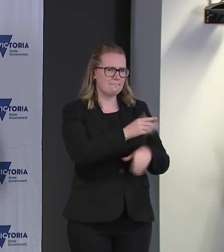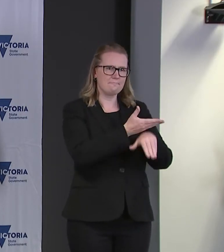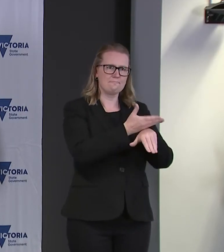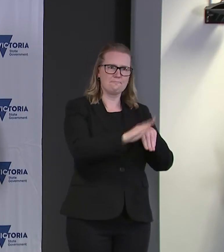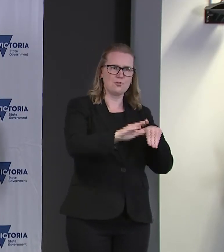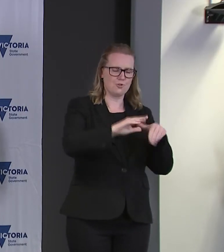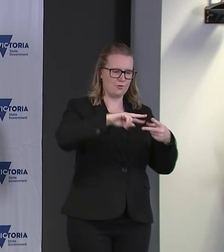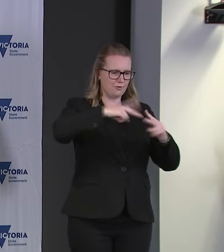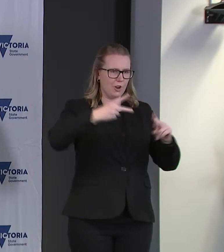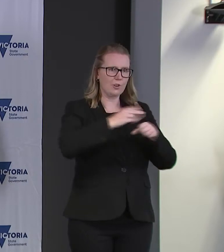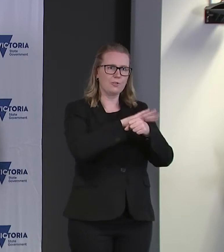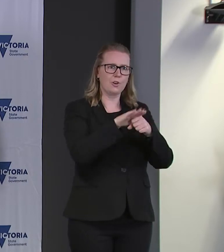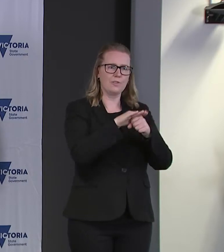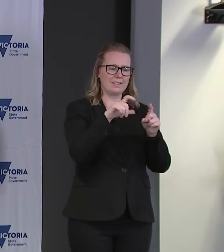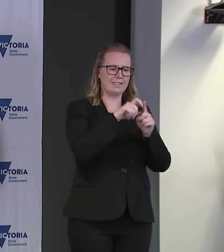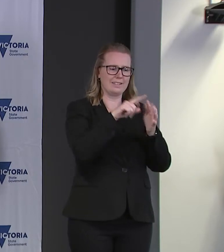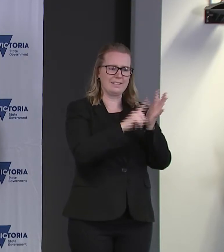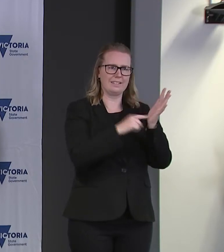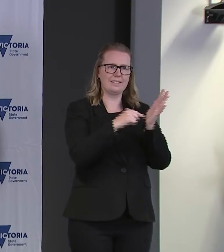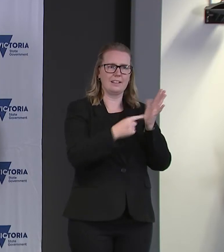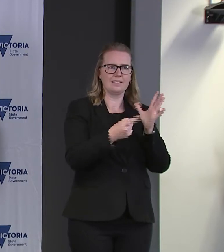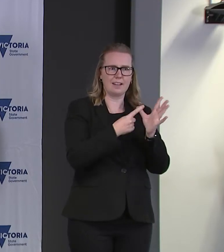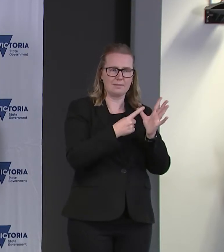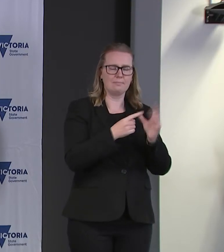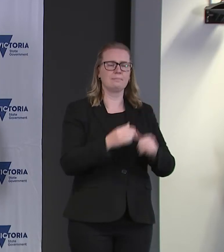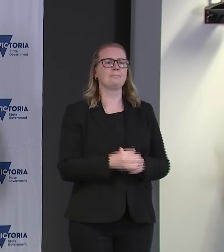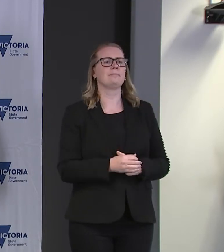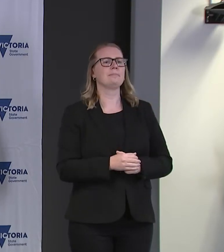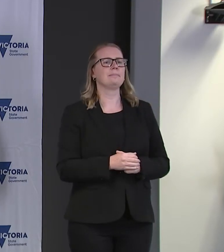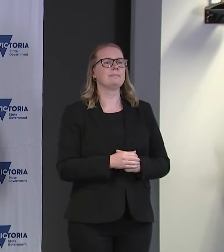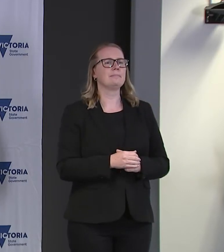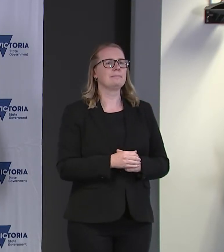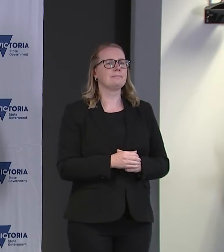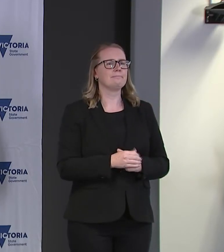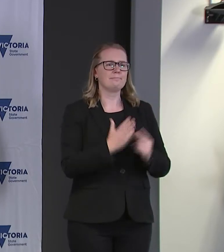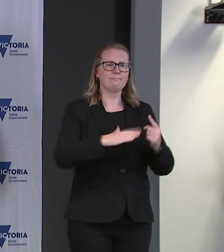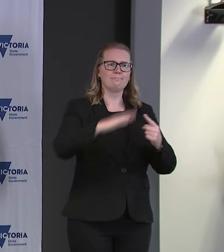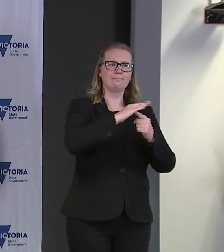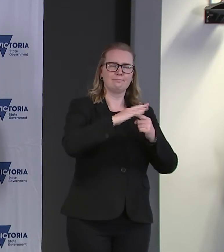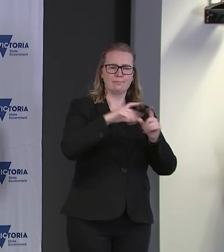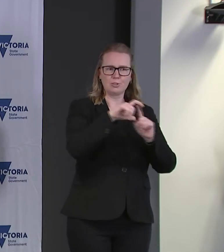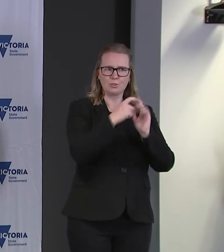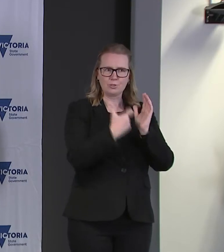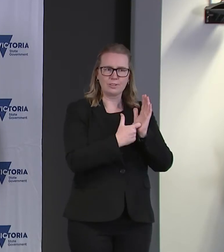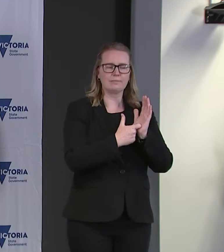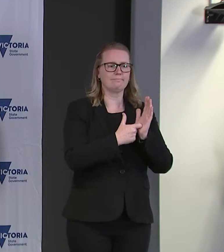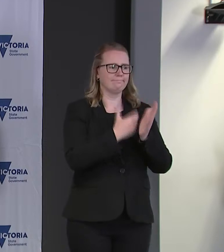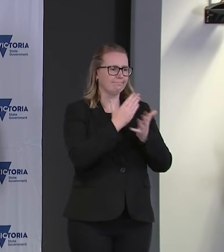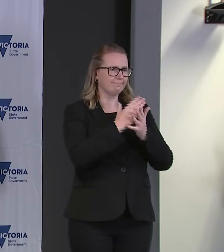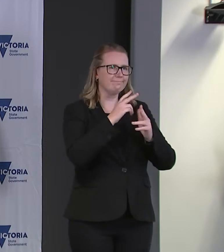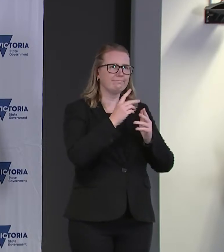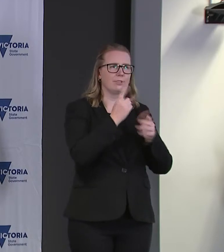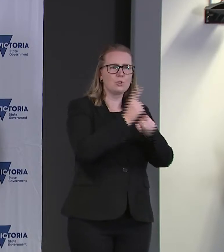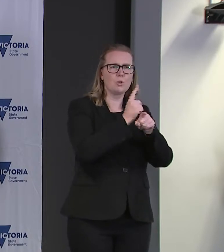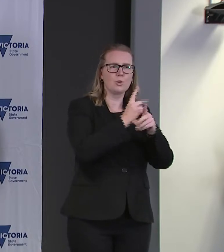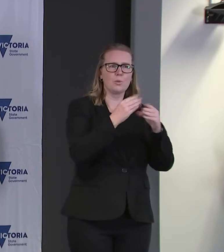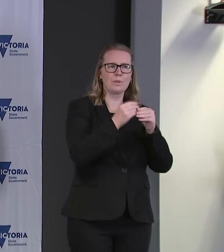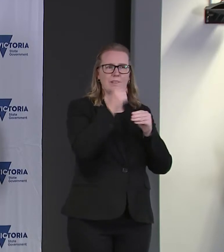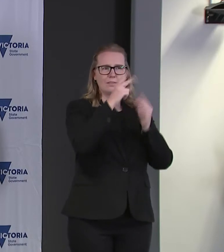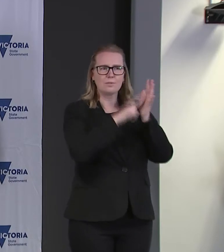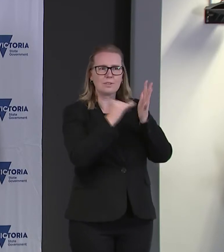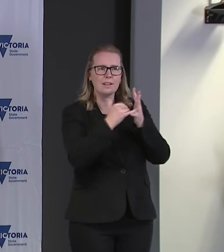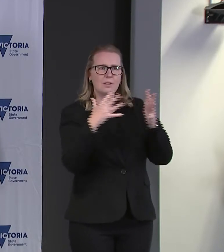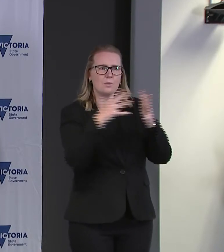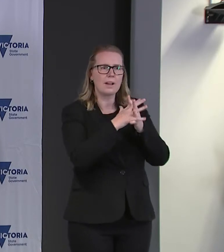Delta variant, and the Chief Health Officer has been working closely with interstate colleagues as to seek